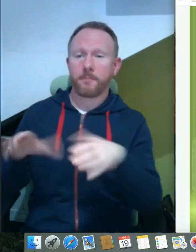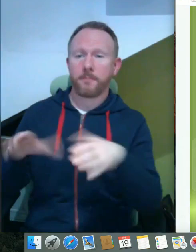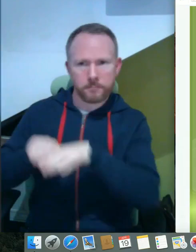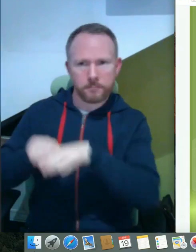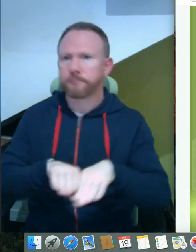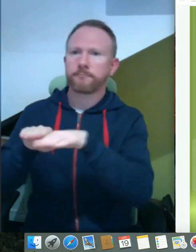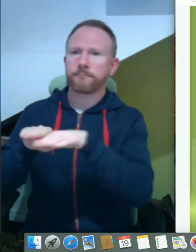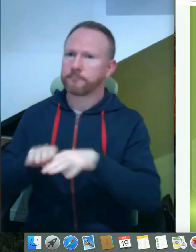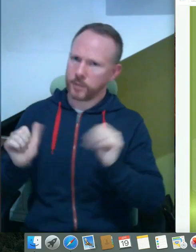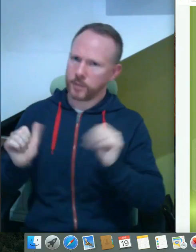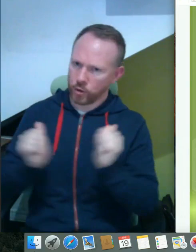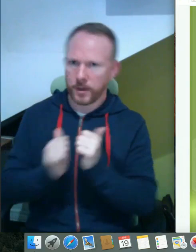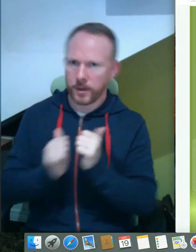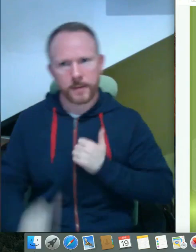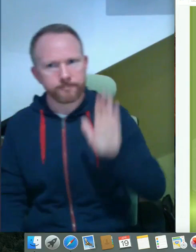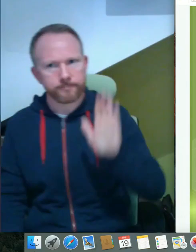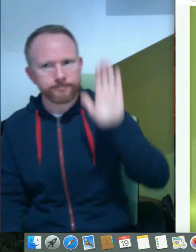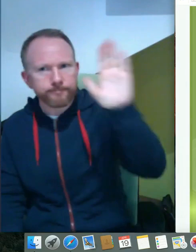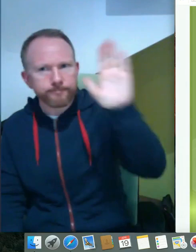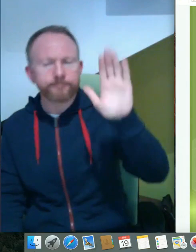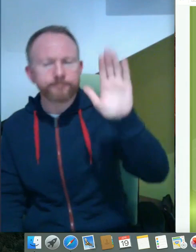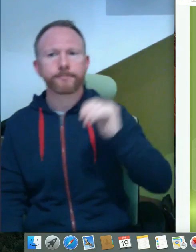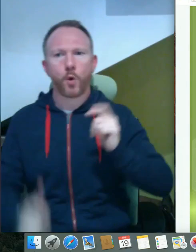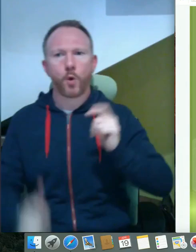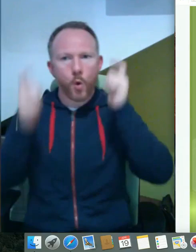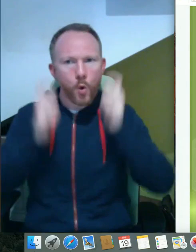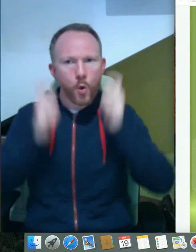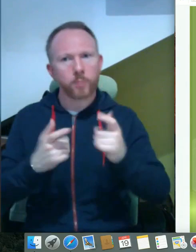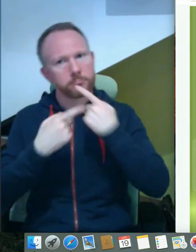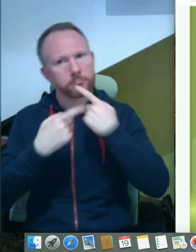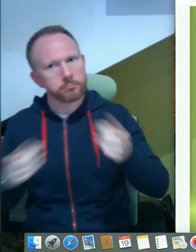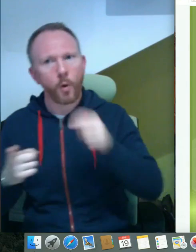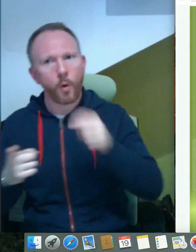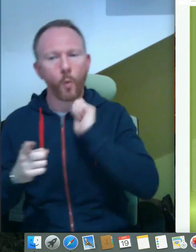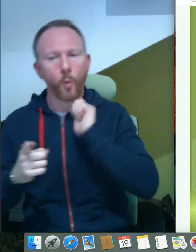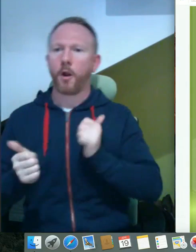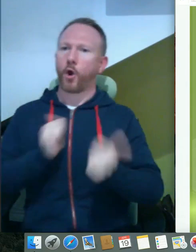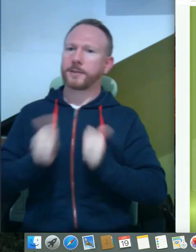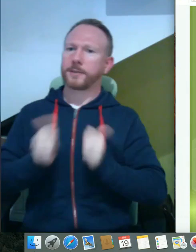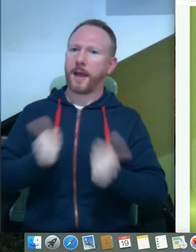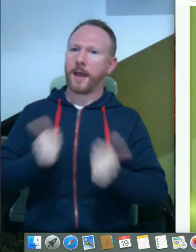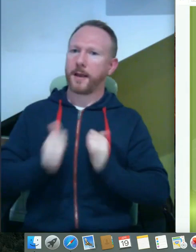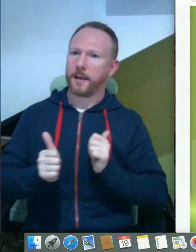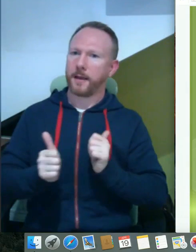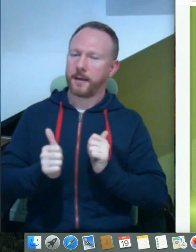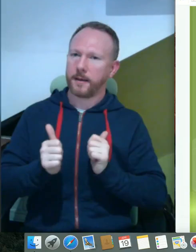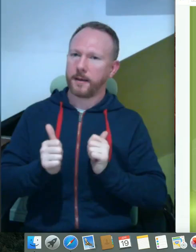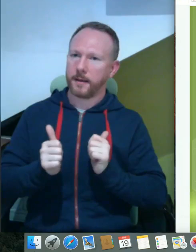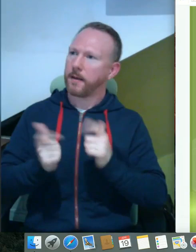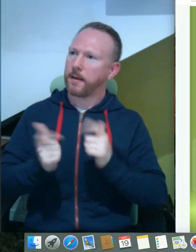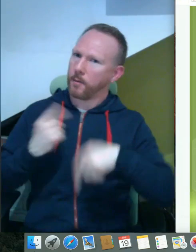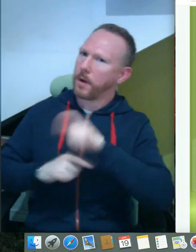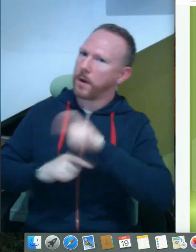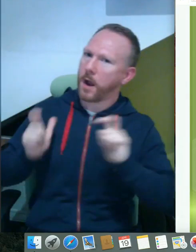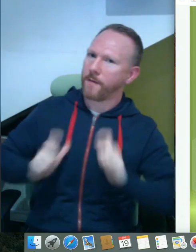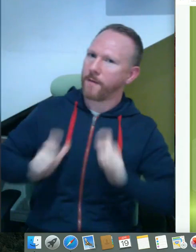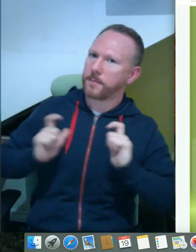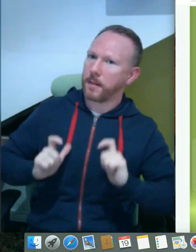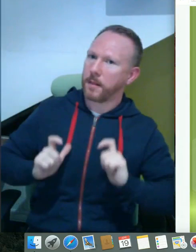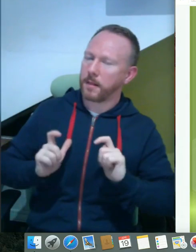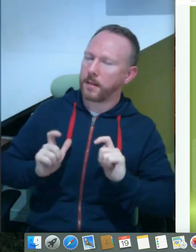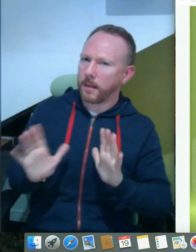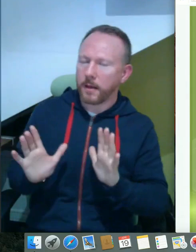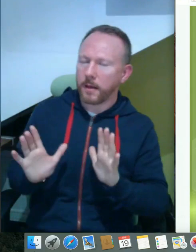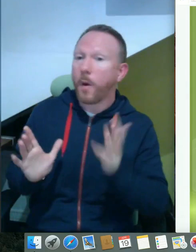in, particularly in a courtroom environment, because I think there is, and as I